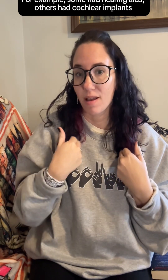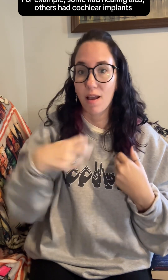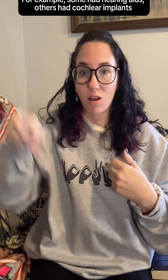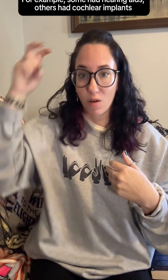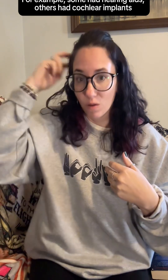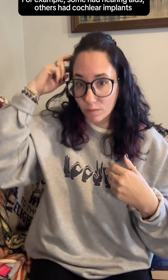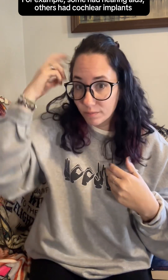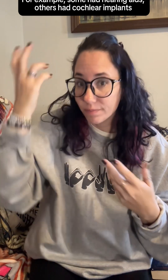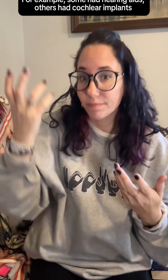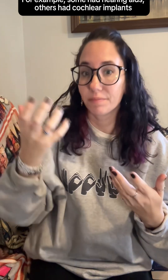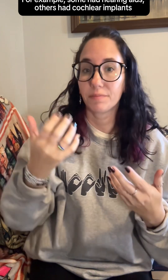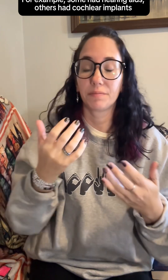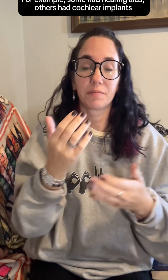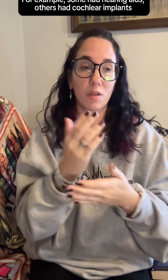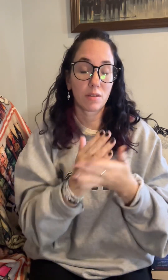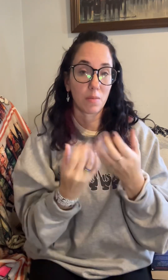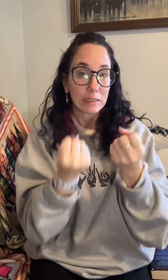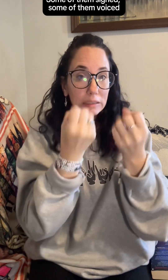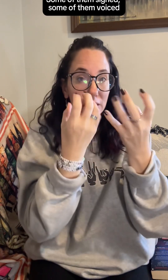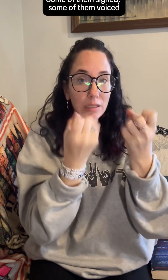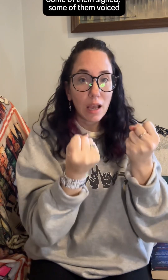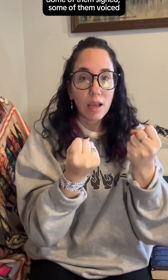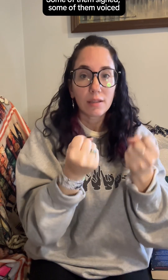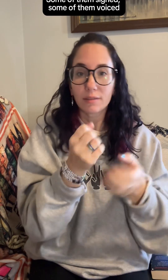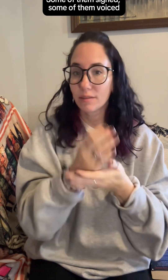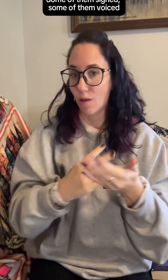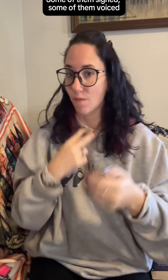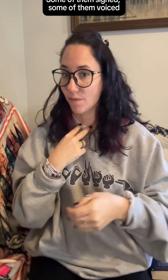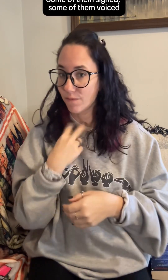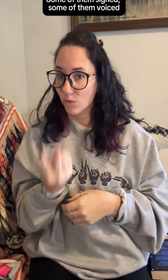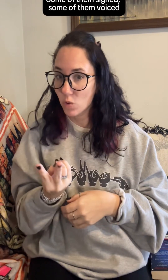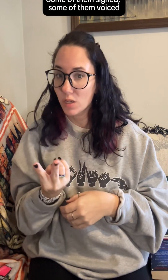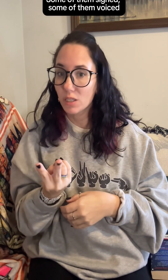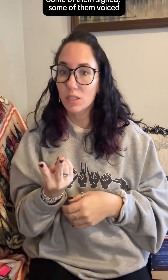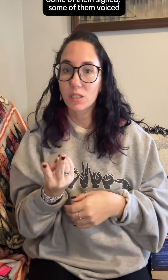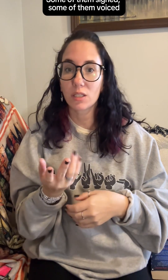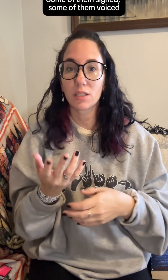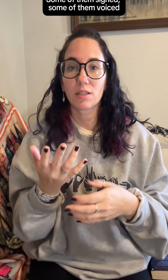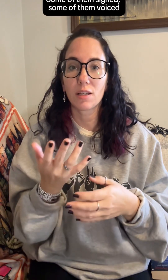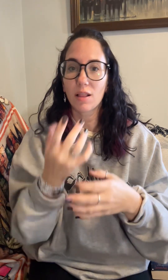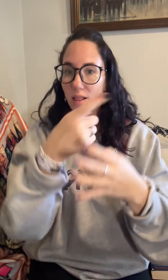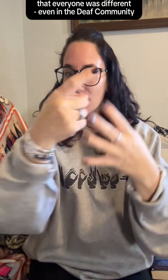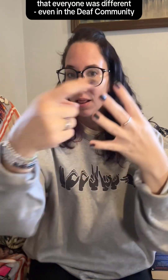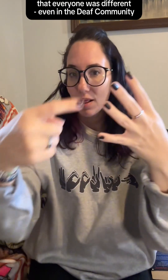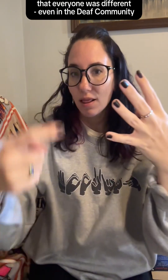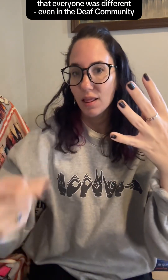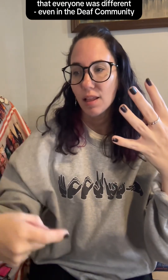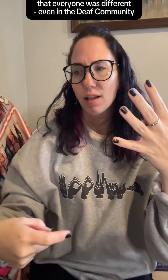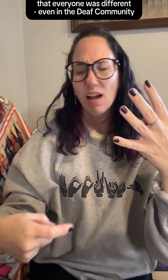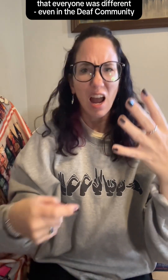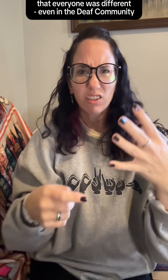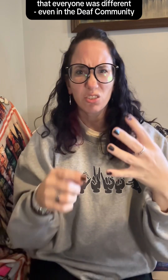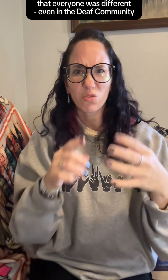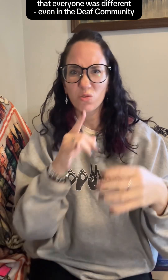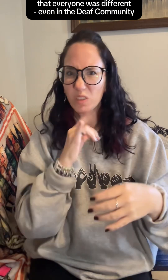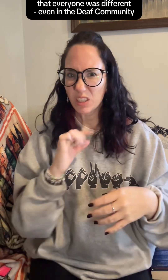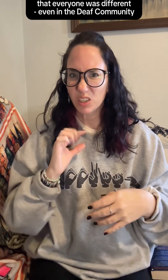them had cochlear implants, some of them signed, some of them voiced. It was just cool how she showed